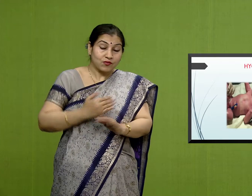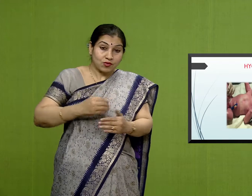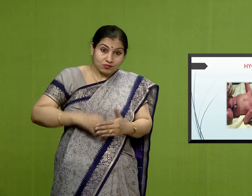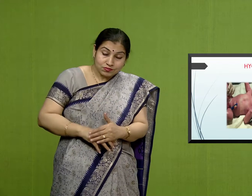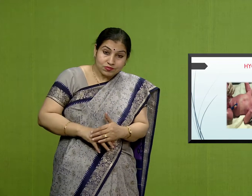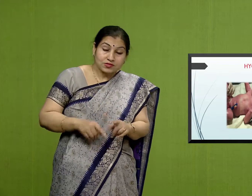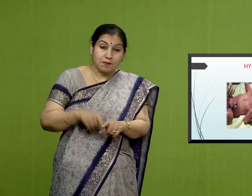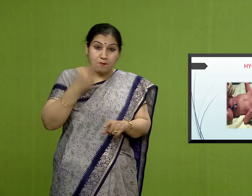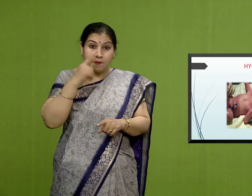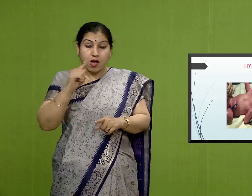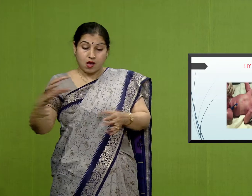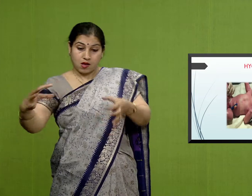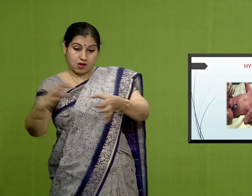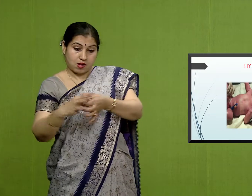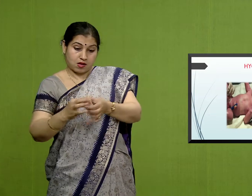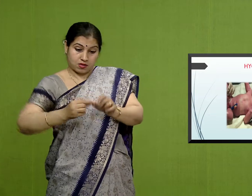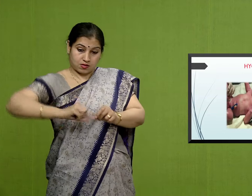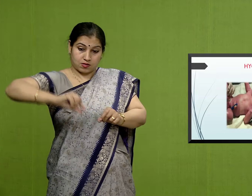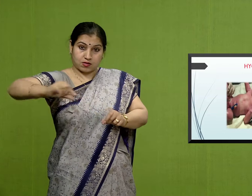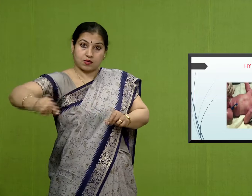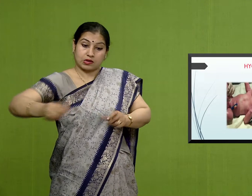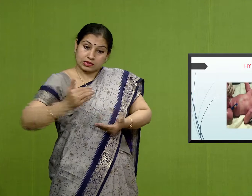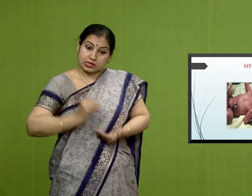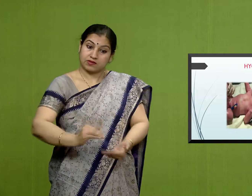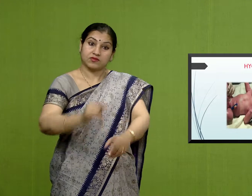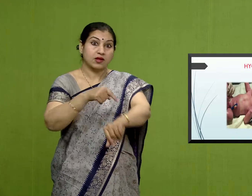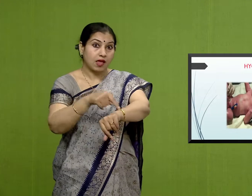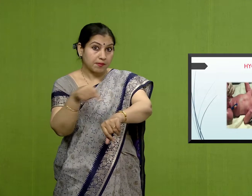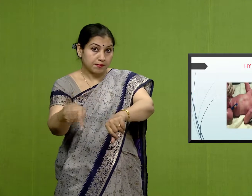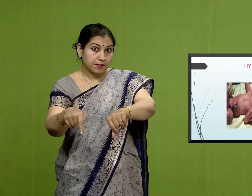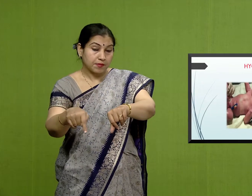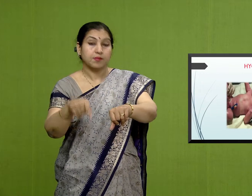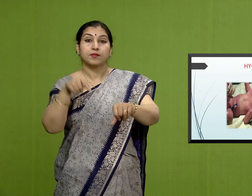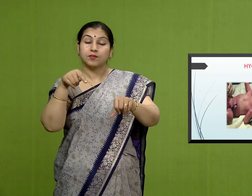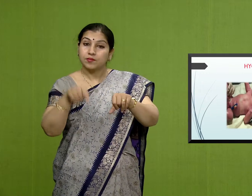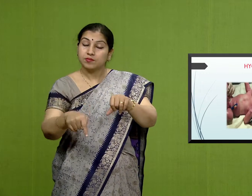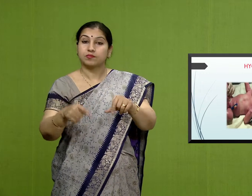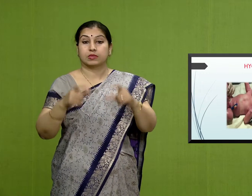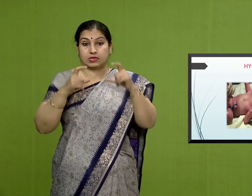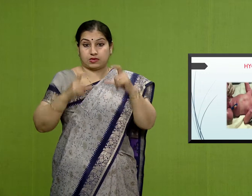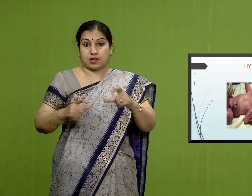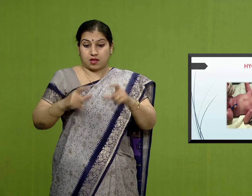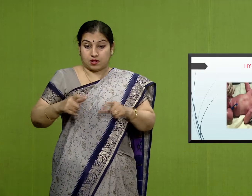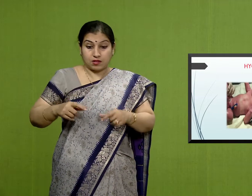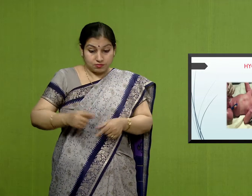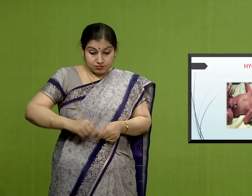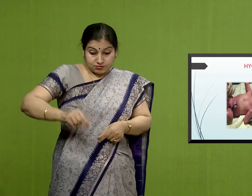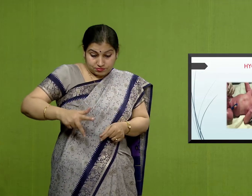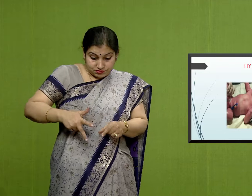the mother at the time of delivery, which needs to be cut to separate